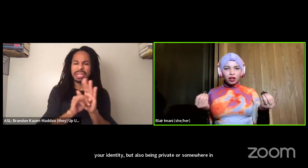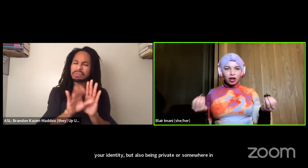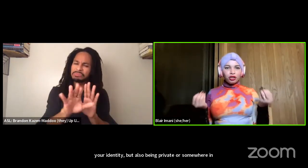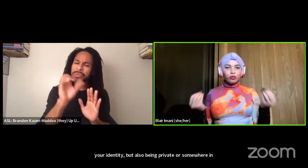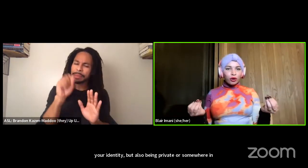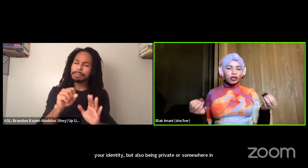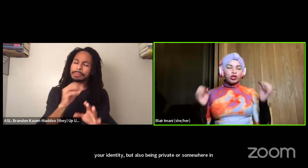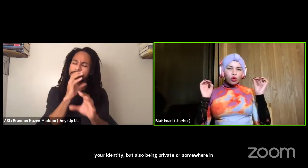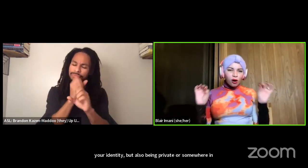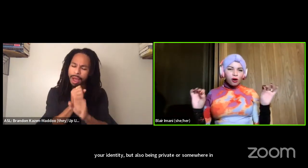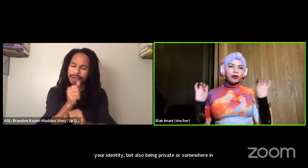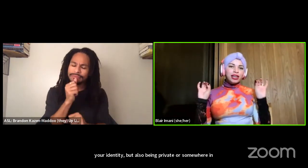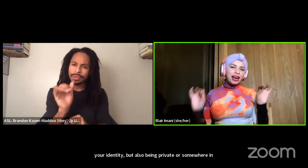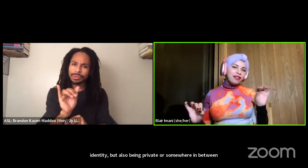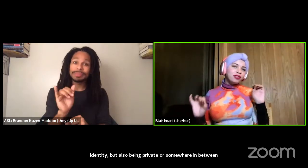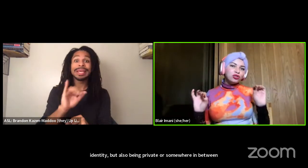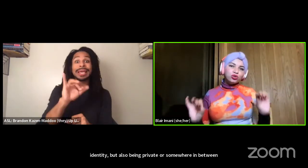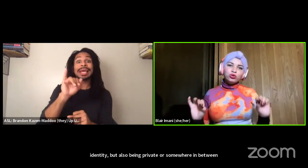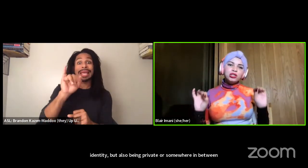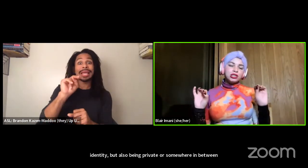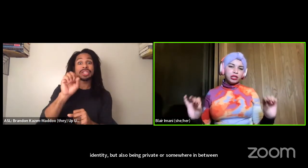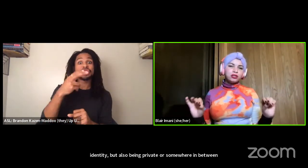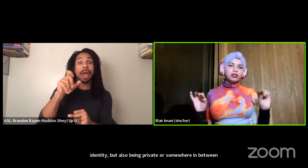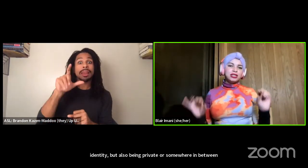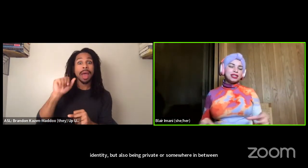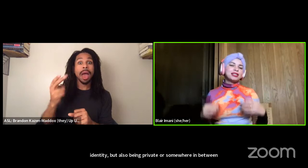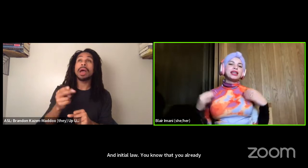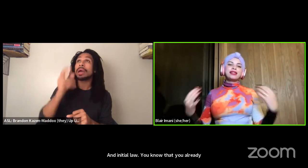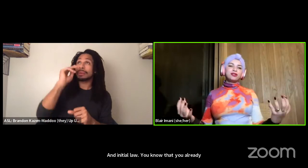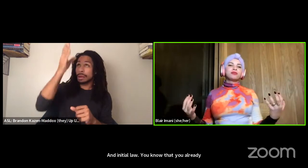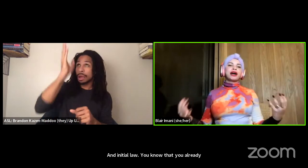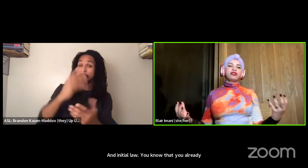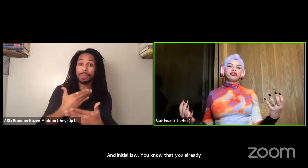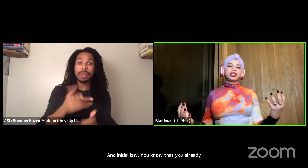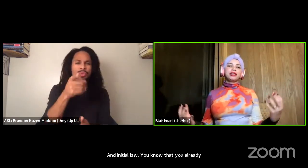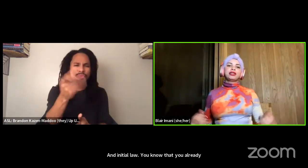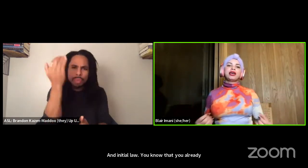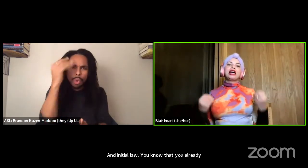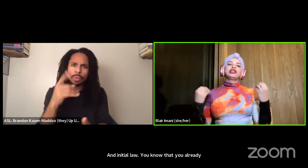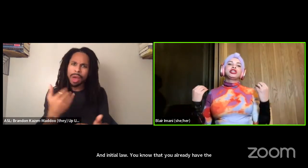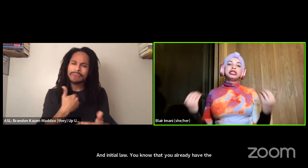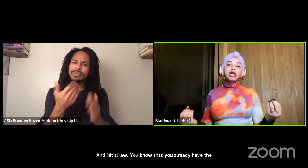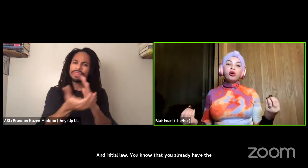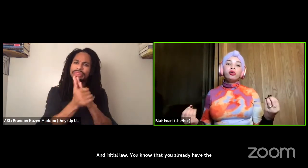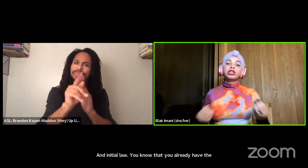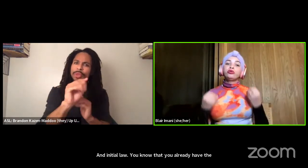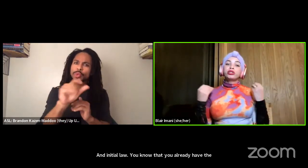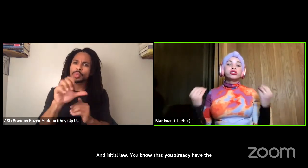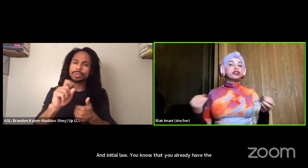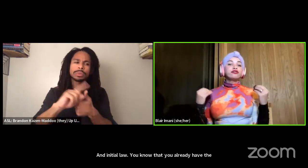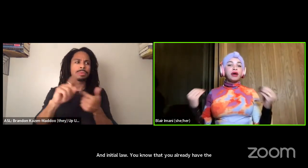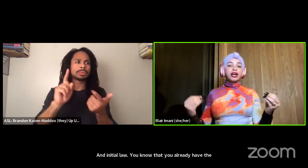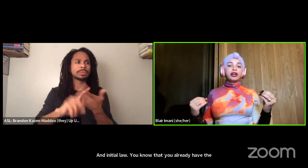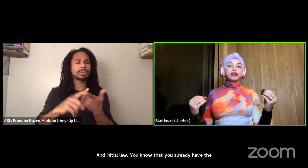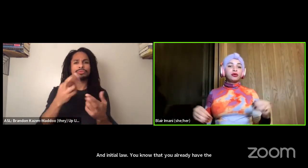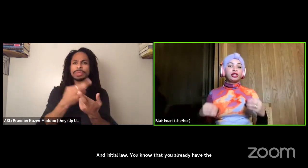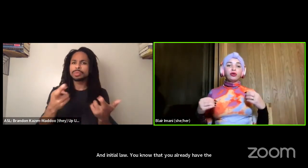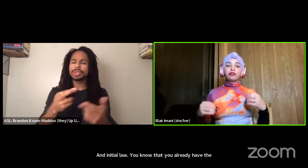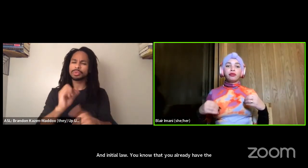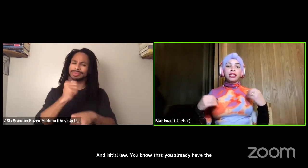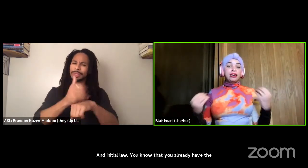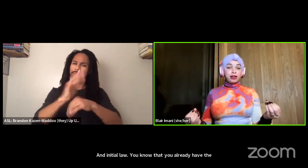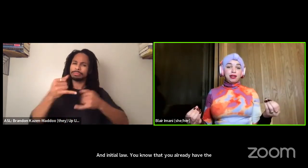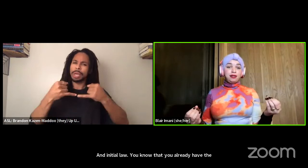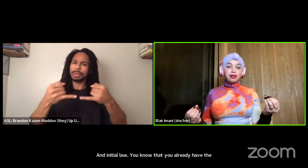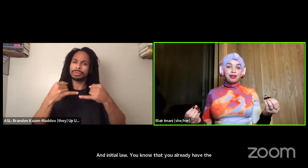And inshallah, you know that you already have the tools and resources to set those boundaries, to know that you deserve better than